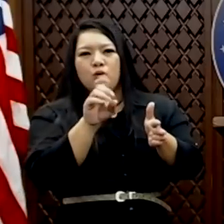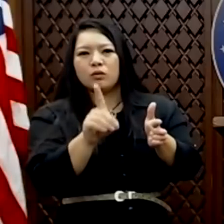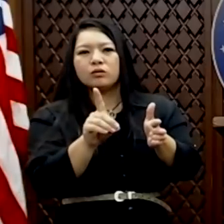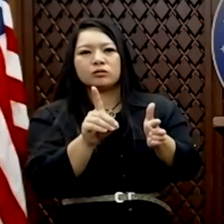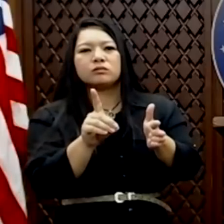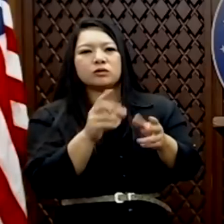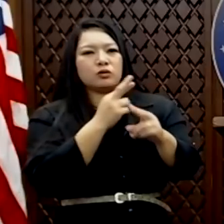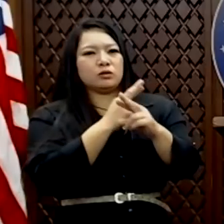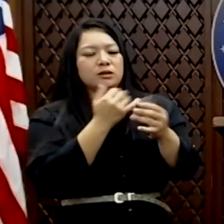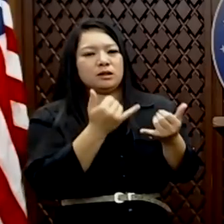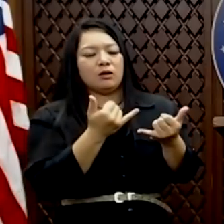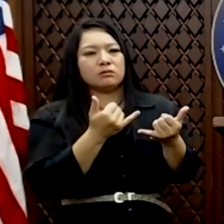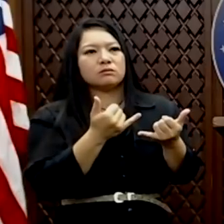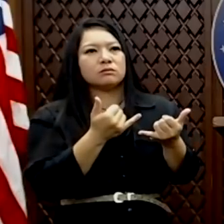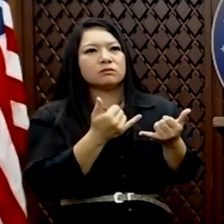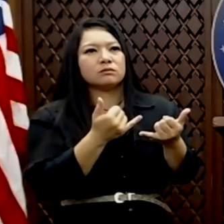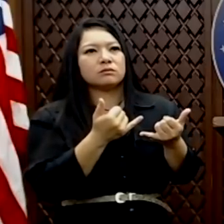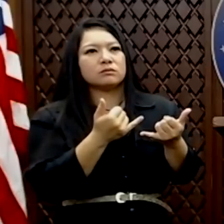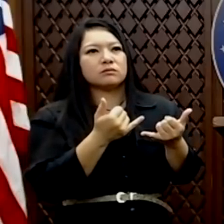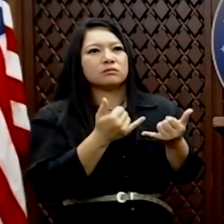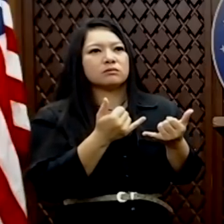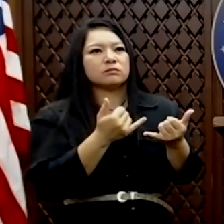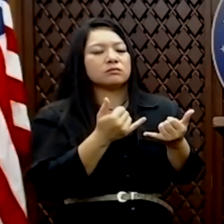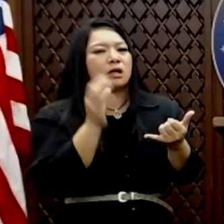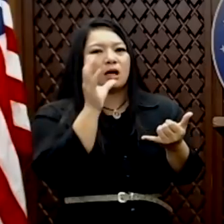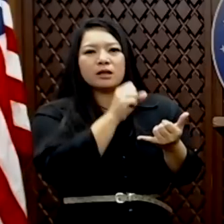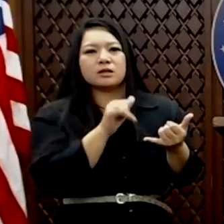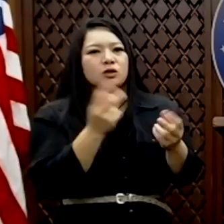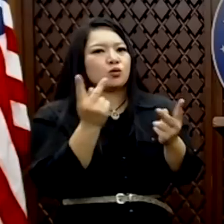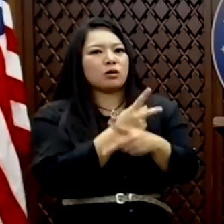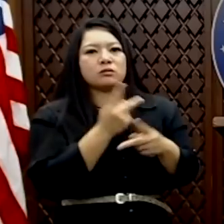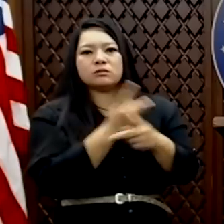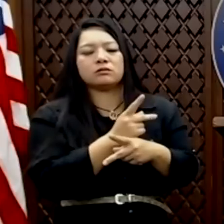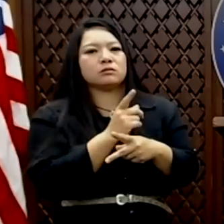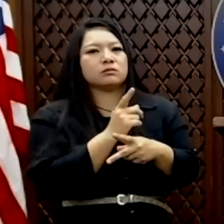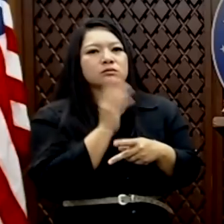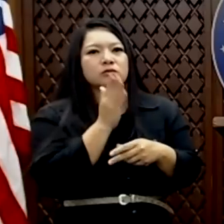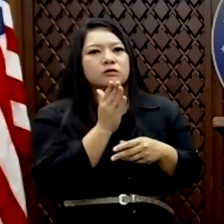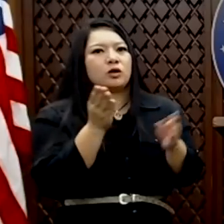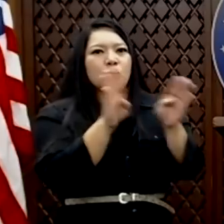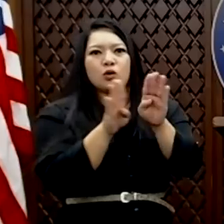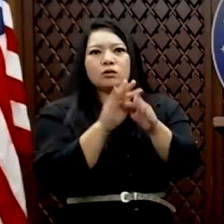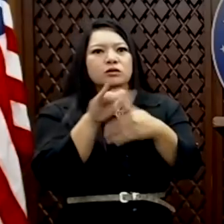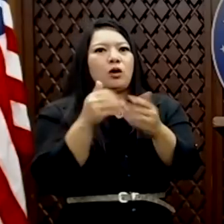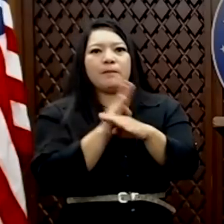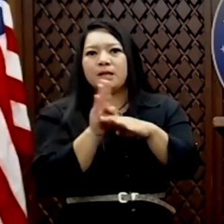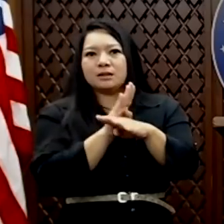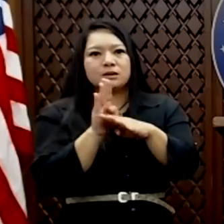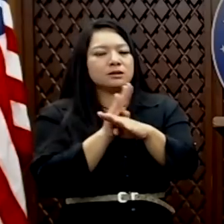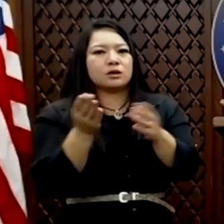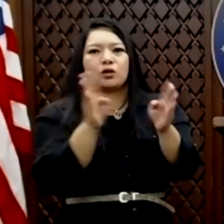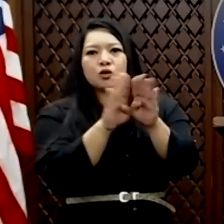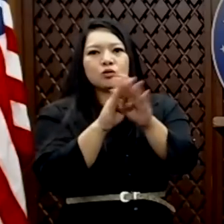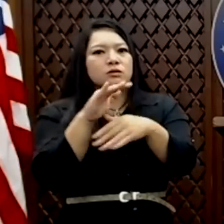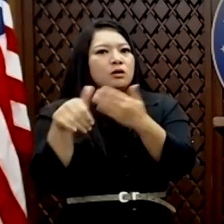Roadway restriction. I guess the worst would be close all businesses,